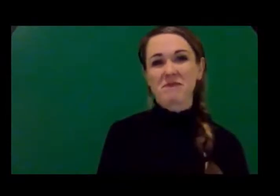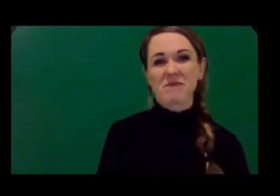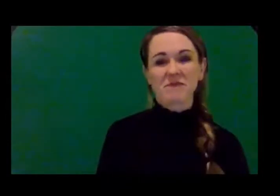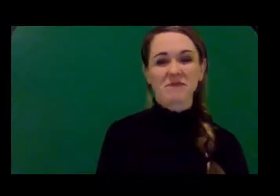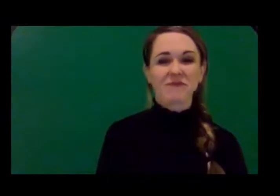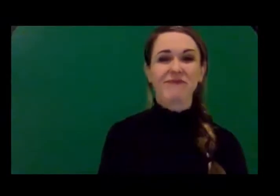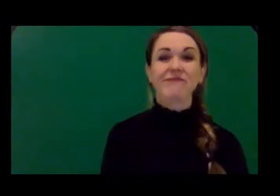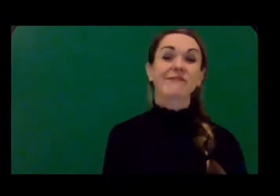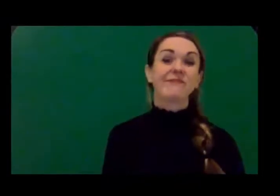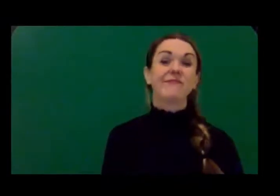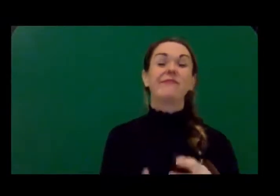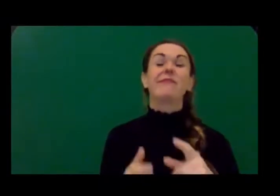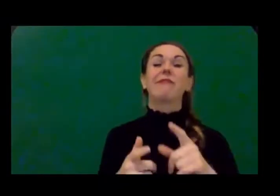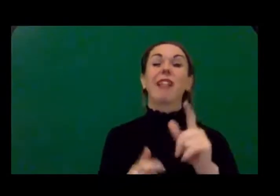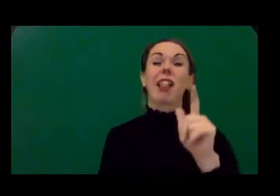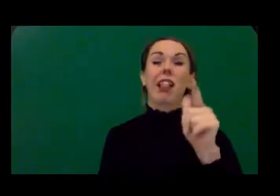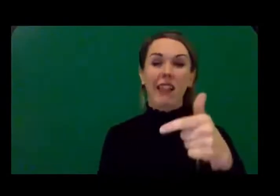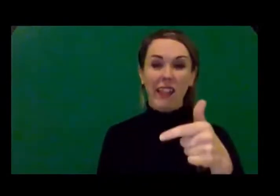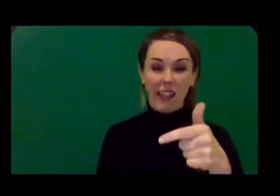Later, the caterpillar,